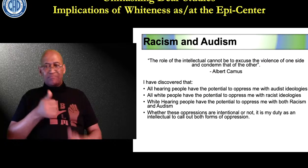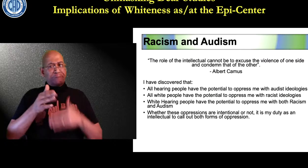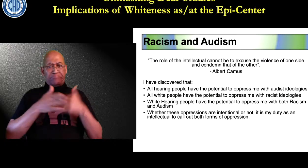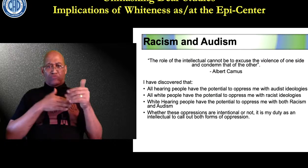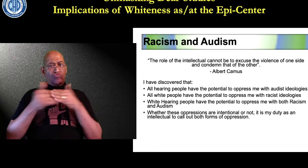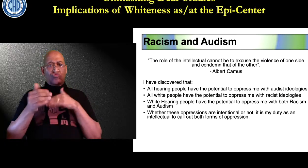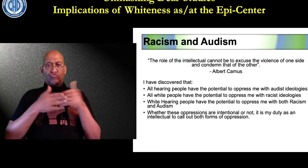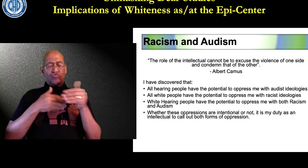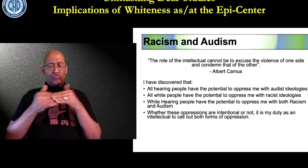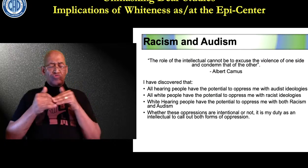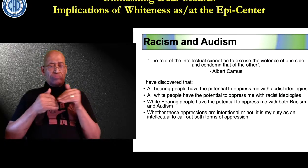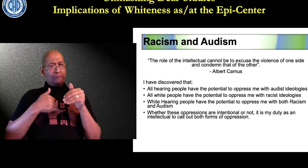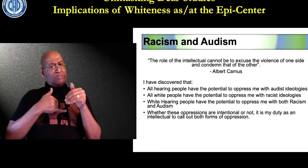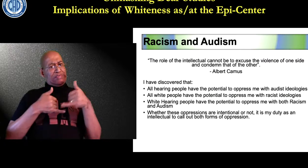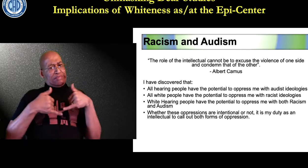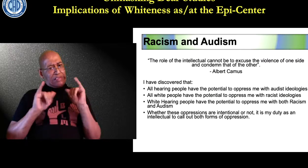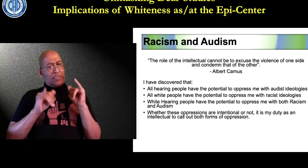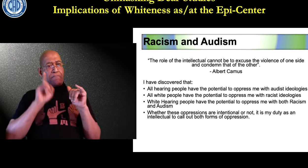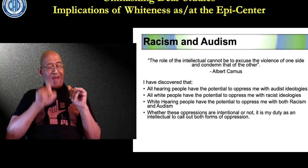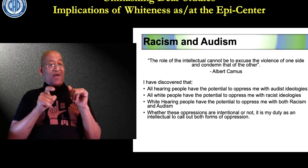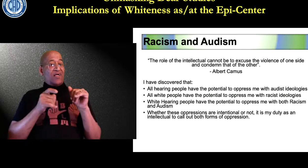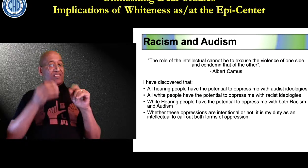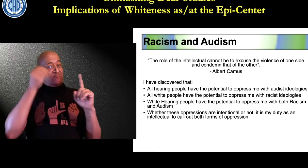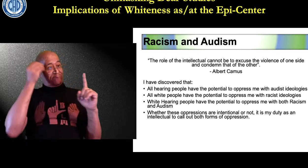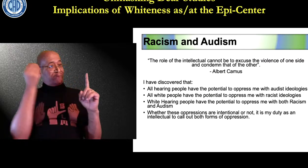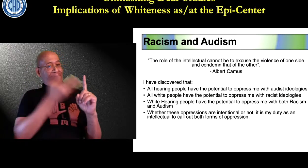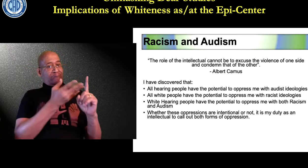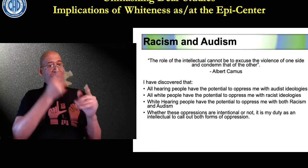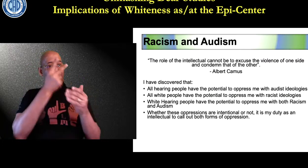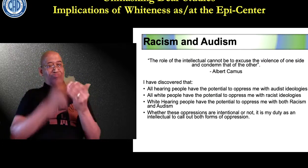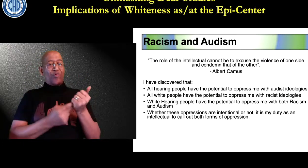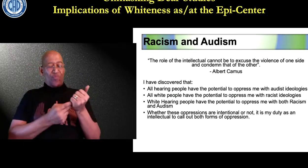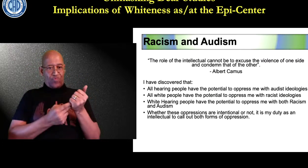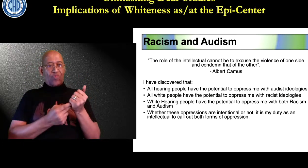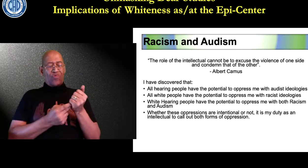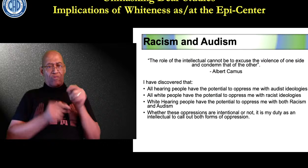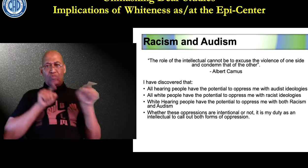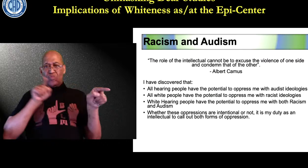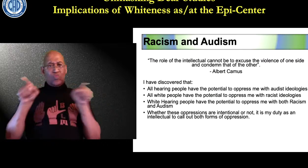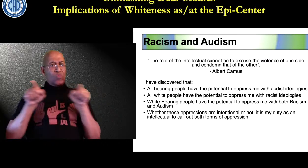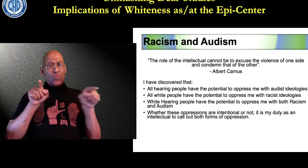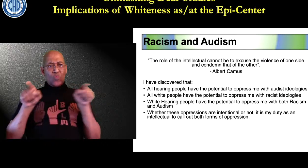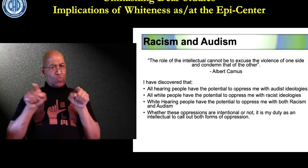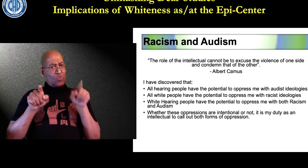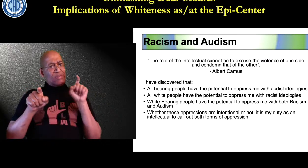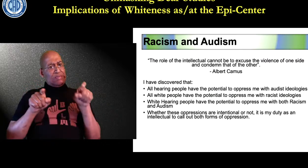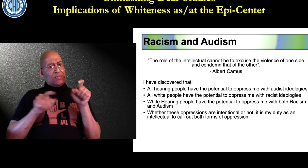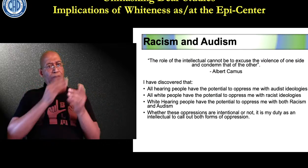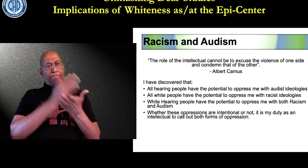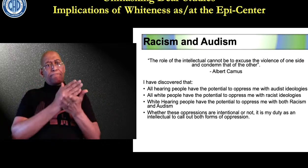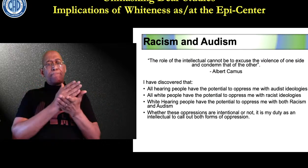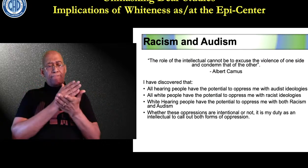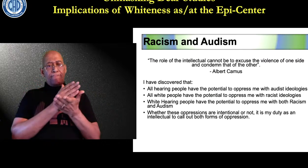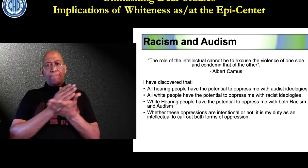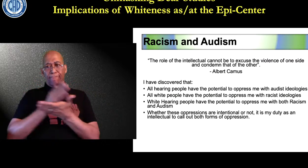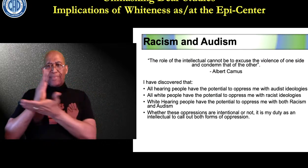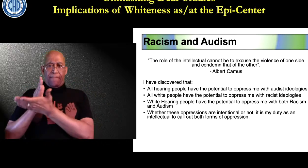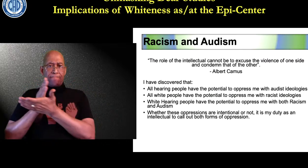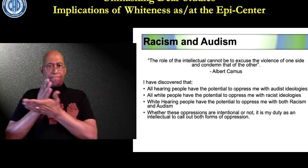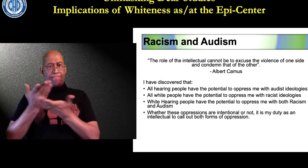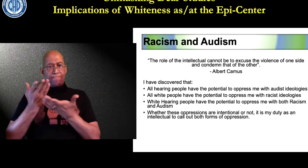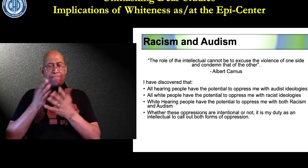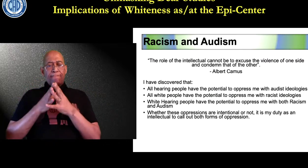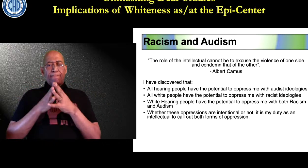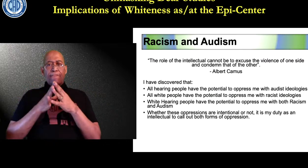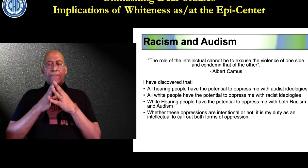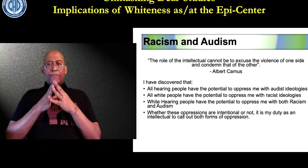It doesn't matter if their oppression is intentional or not. I still need to